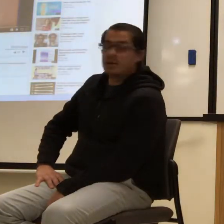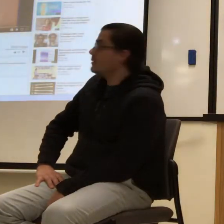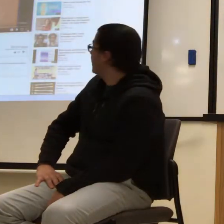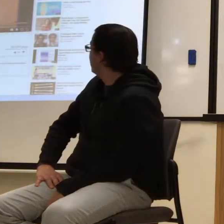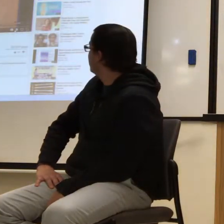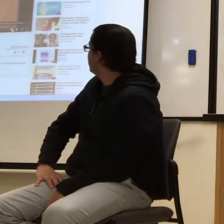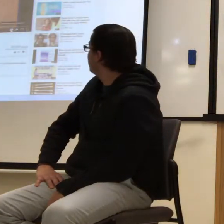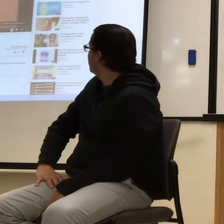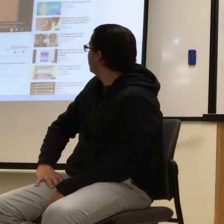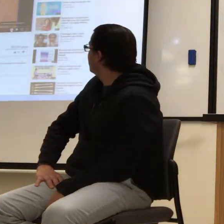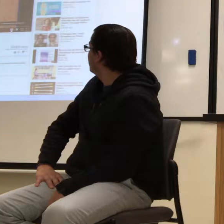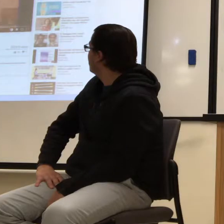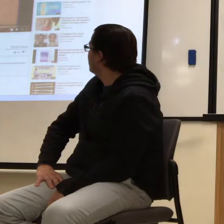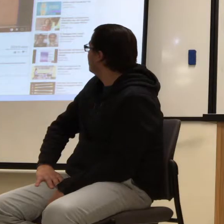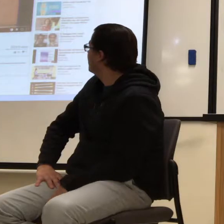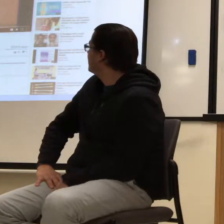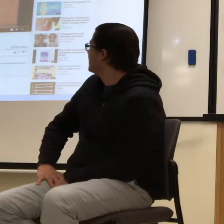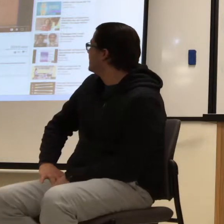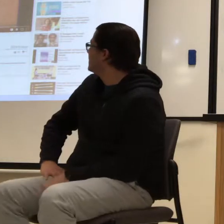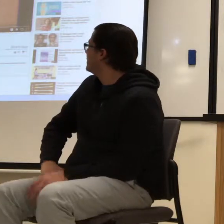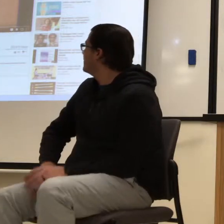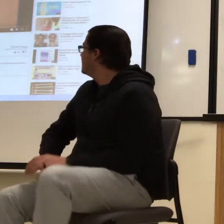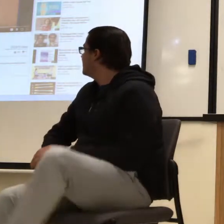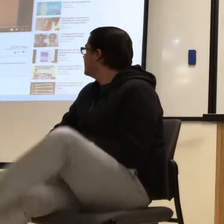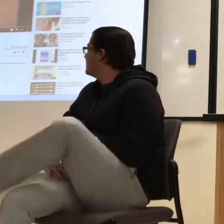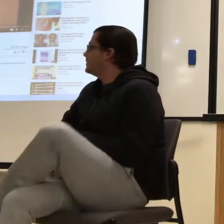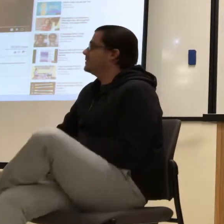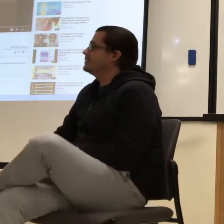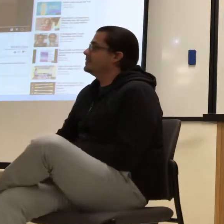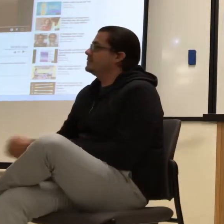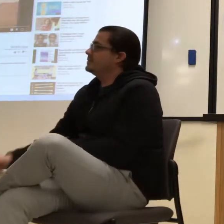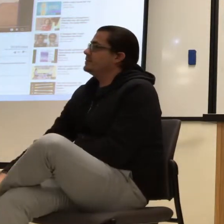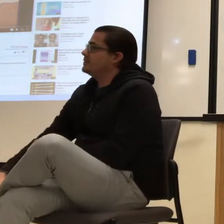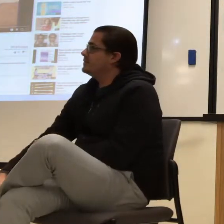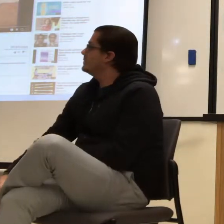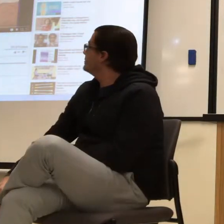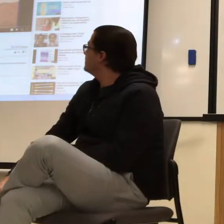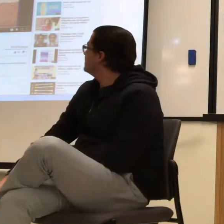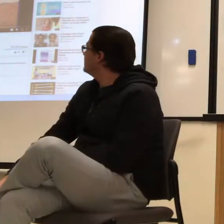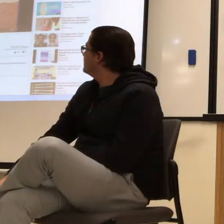there in the bottom right. Got it. Now we'll start over. Thank you.